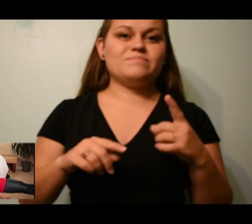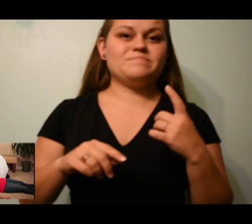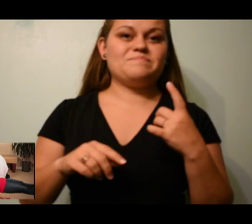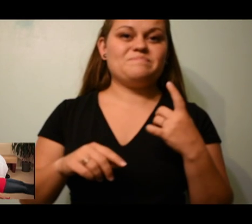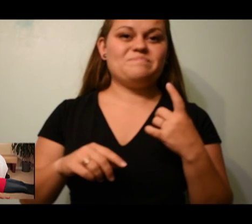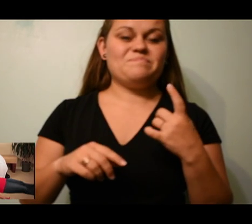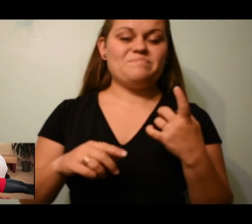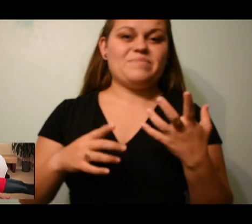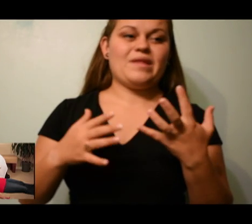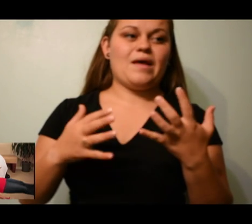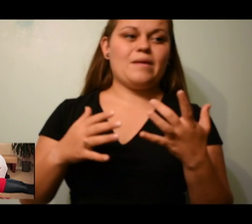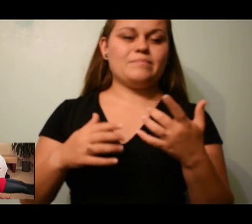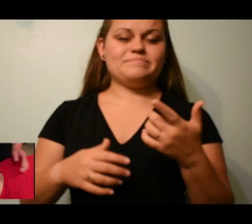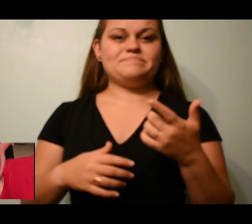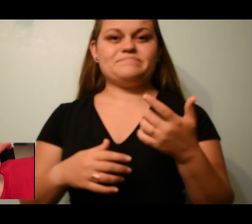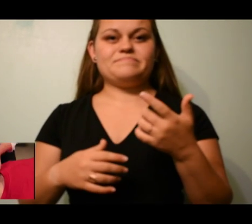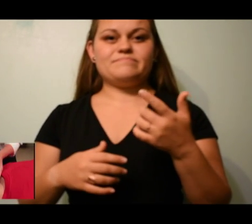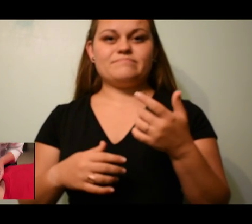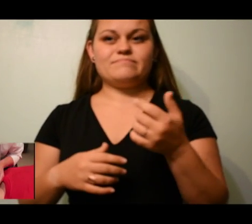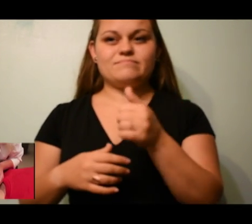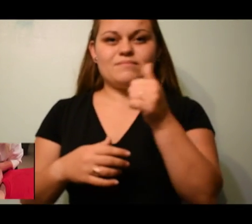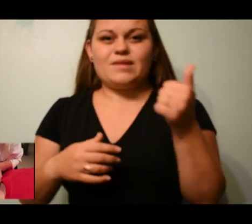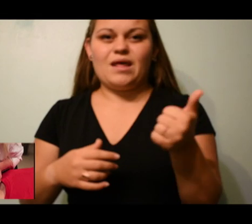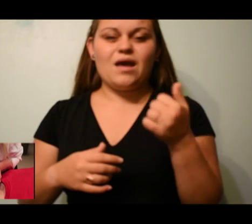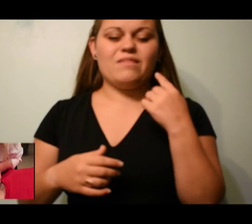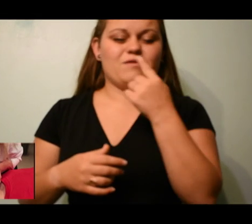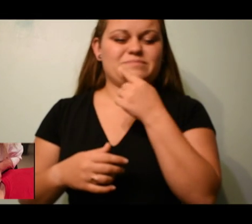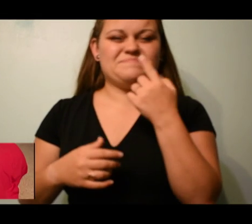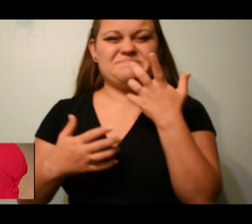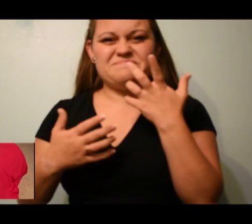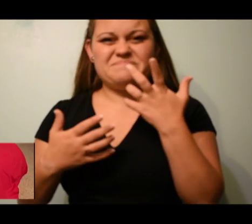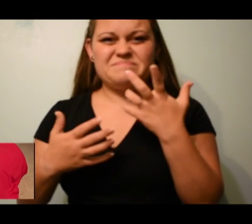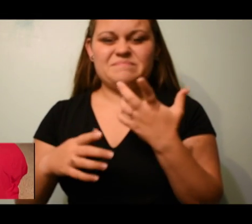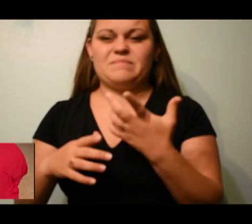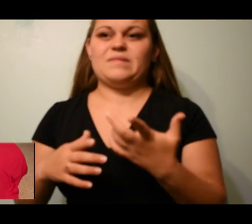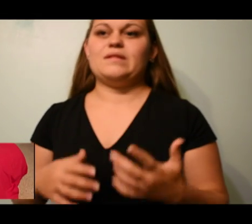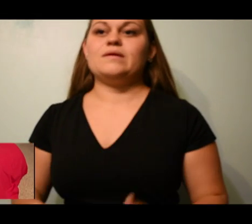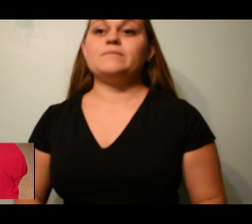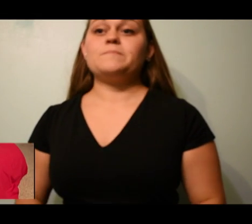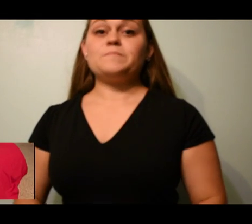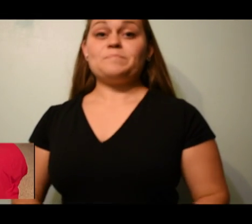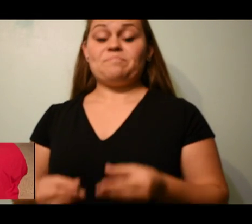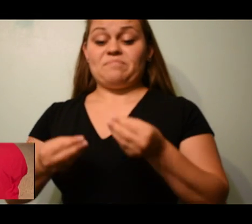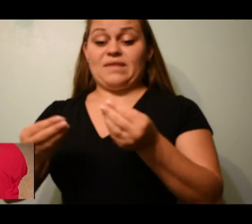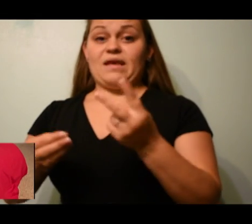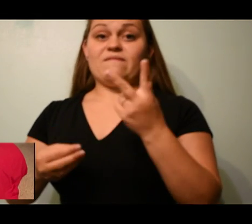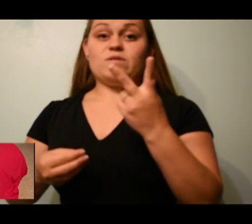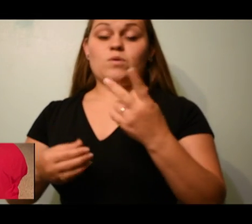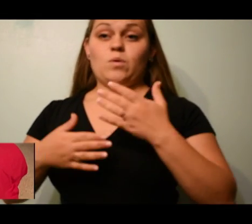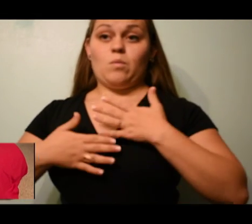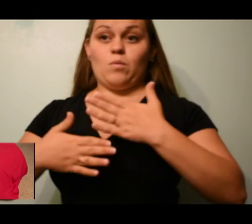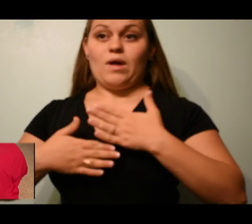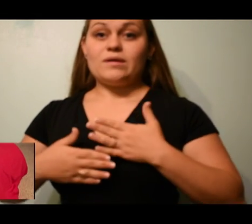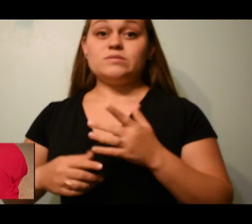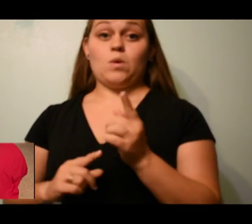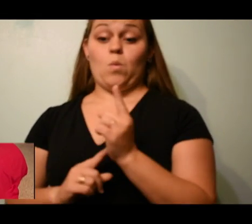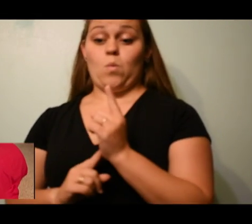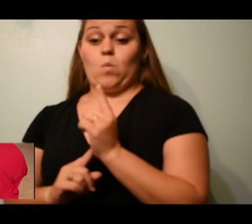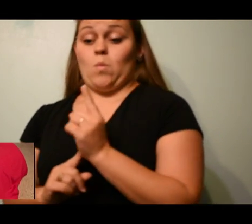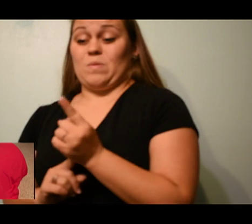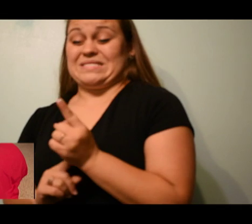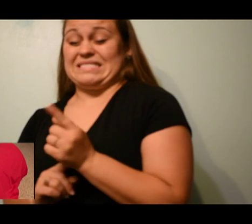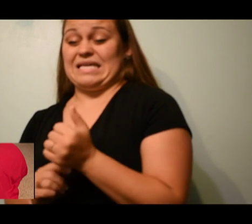Give 2 rescue breaths, 1 second for each breath. Look for chest rise. If you don't see the chest